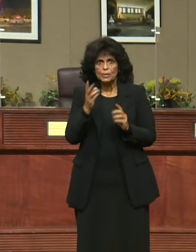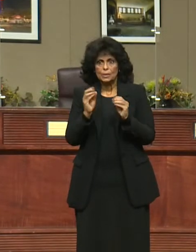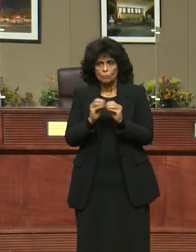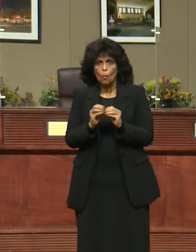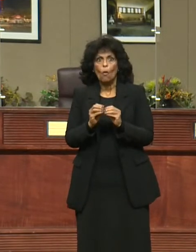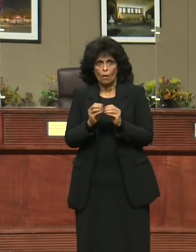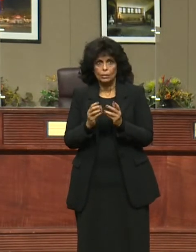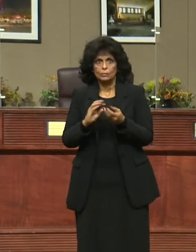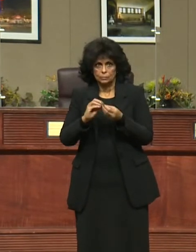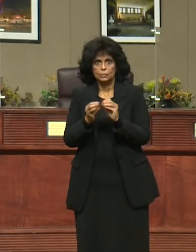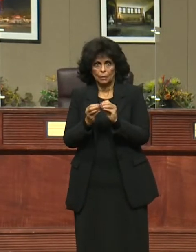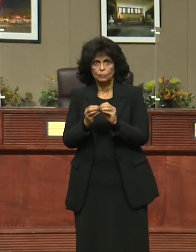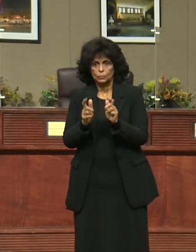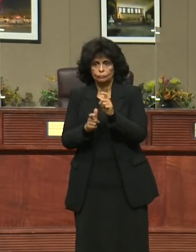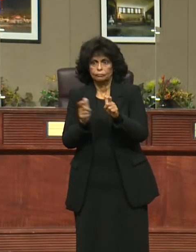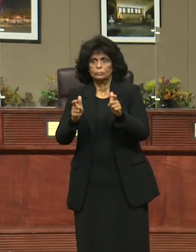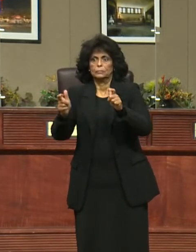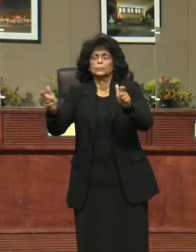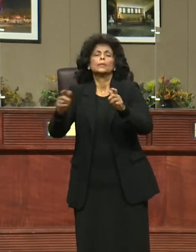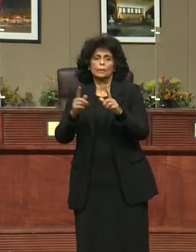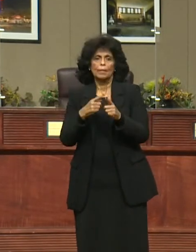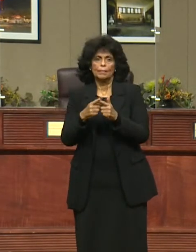data.